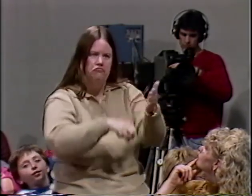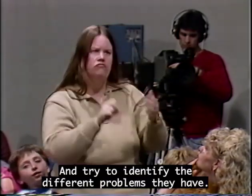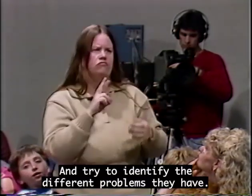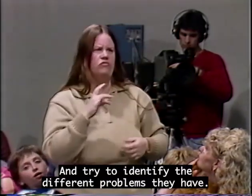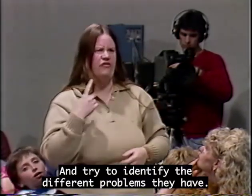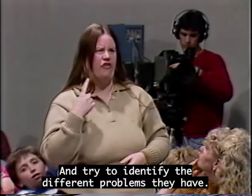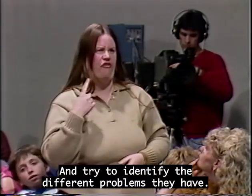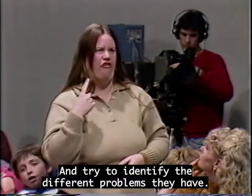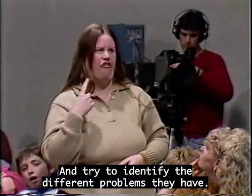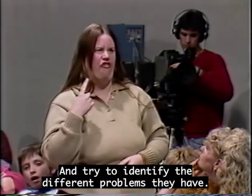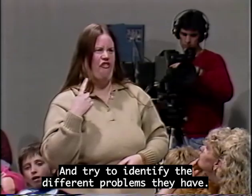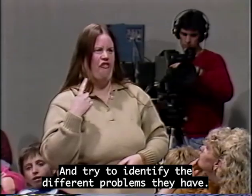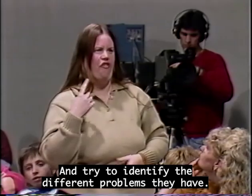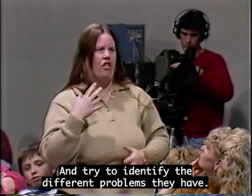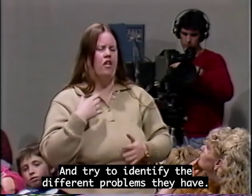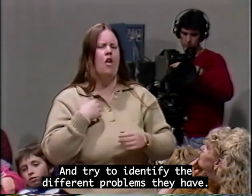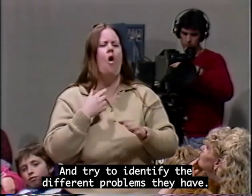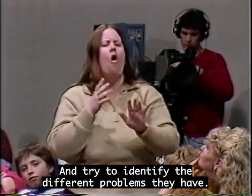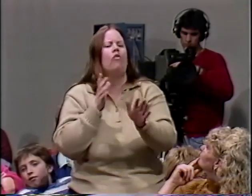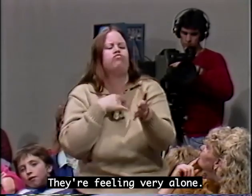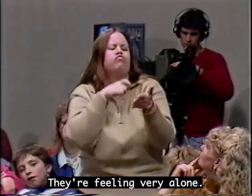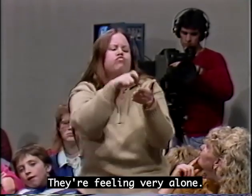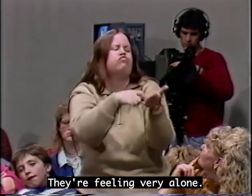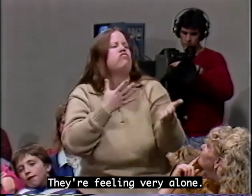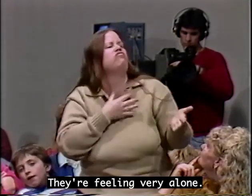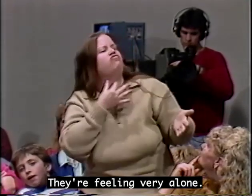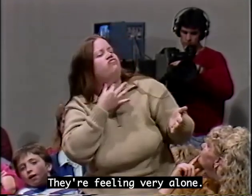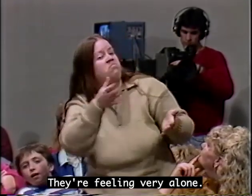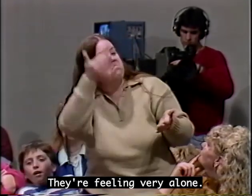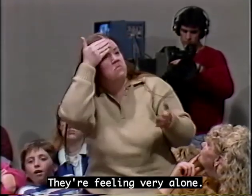and try to identify the different problems they have. They're feeling very alone.